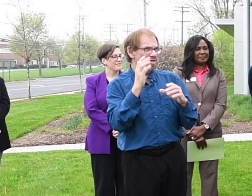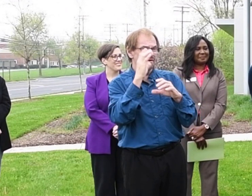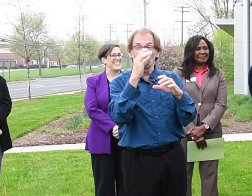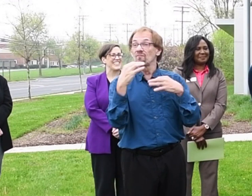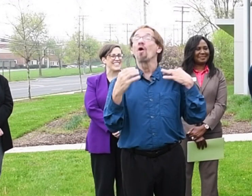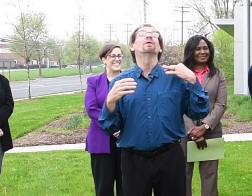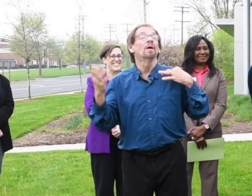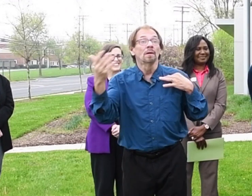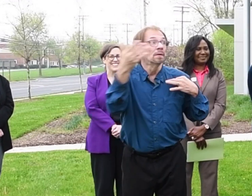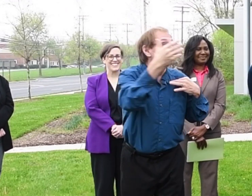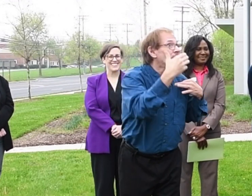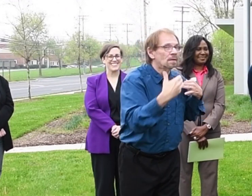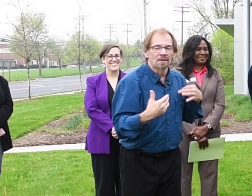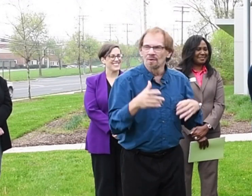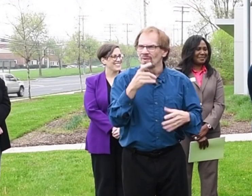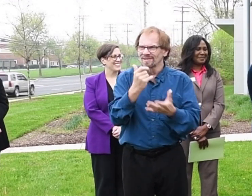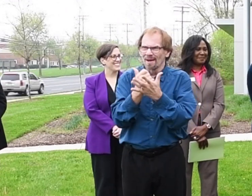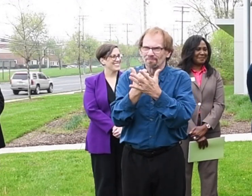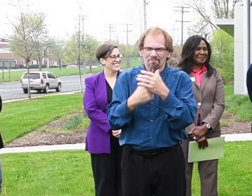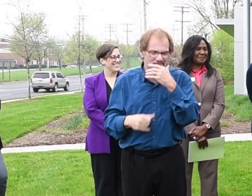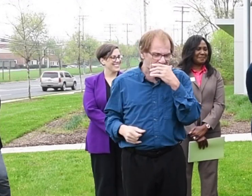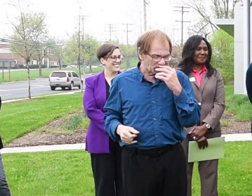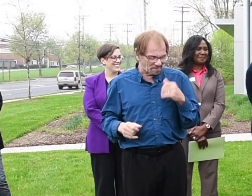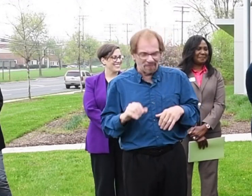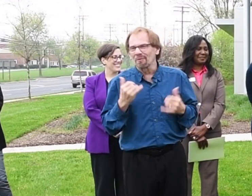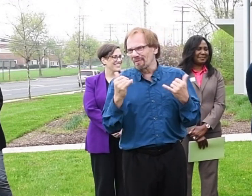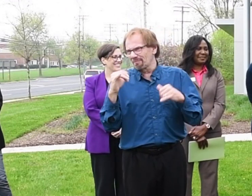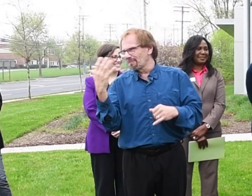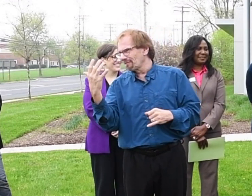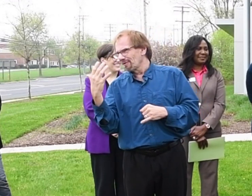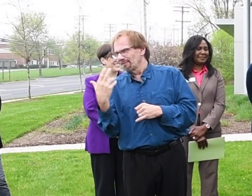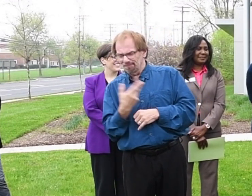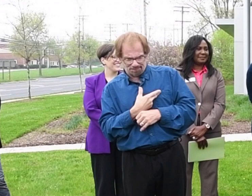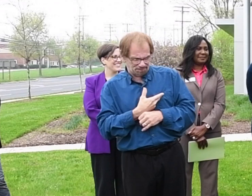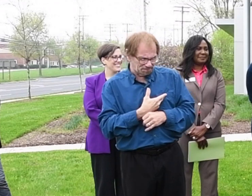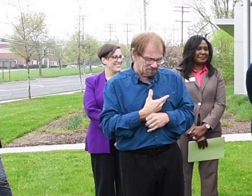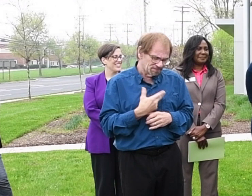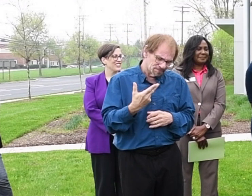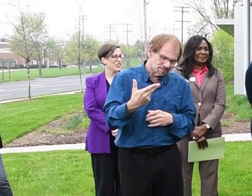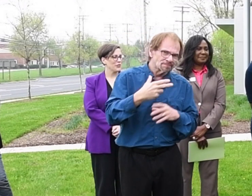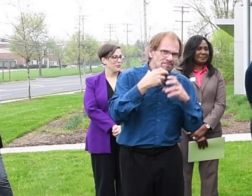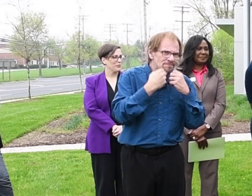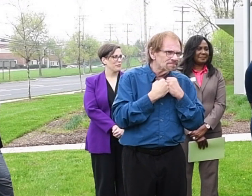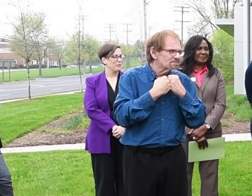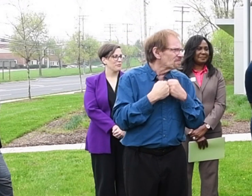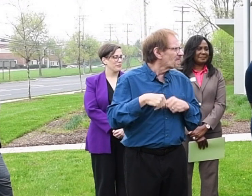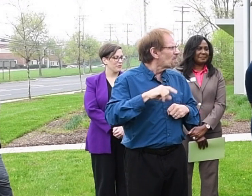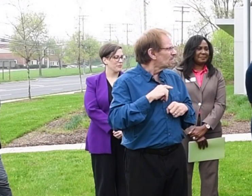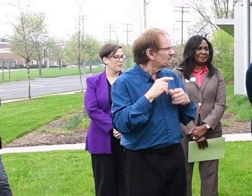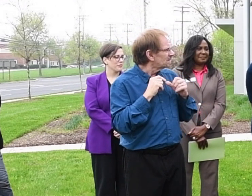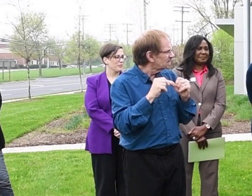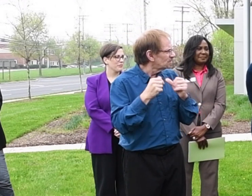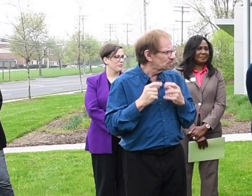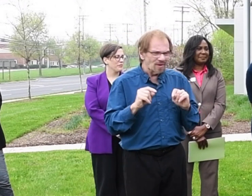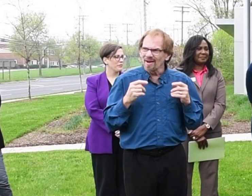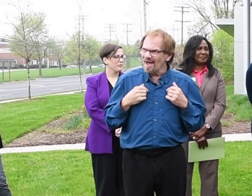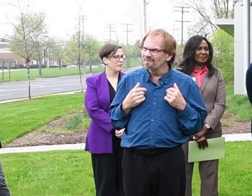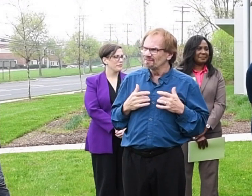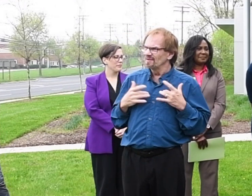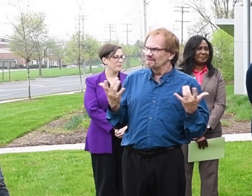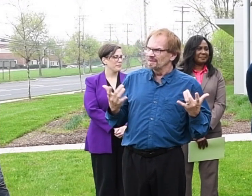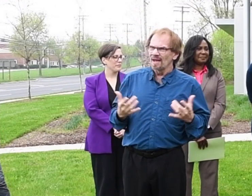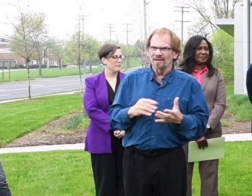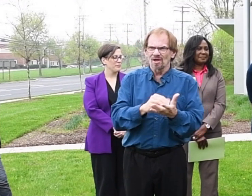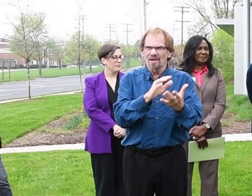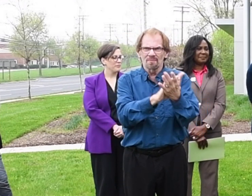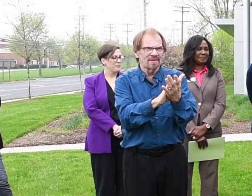volunteers. If anybody wants to help us, there's only 5 of us. We're continuing to try to put on some events, and we're going to continue to document